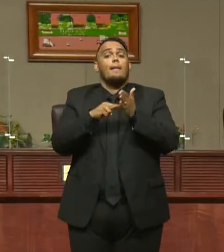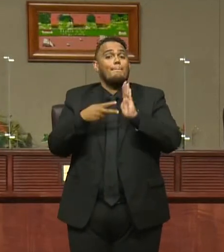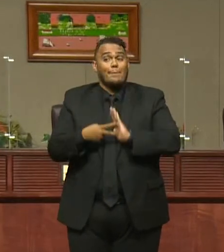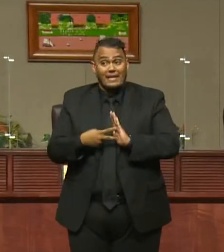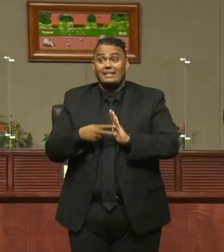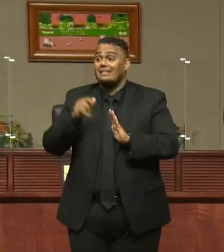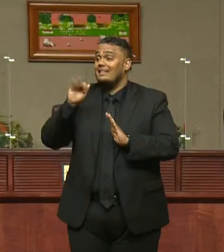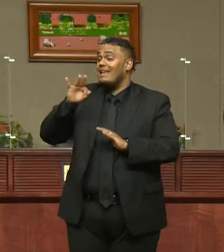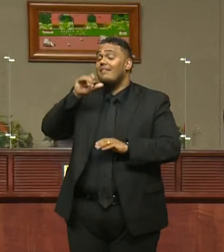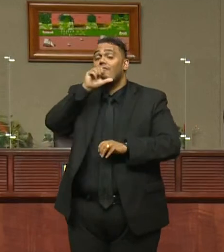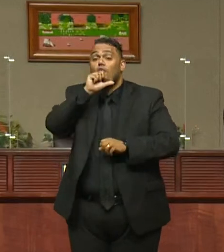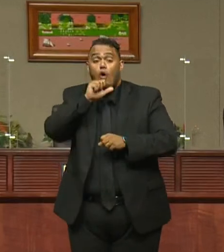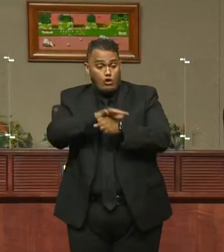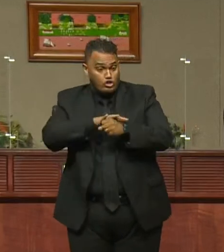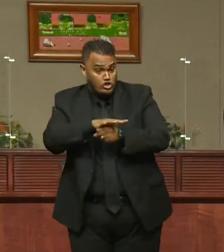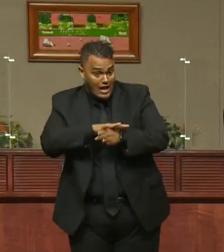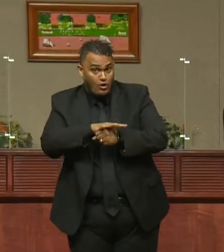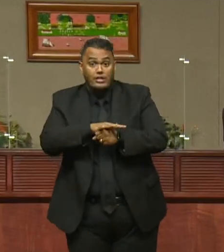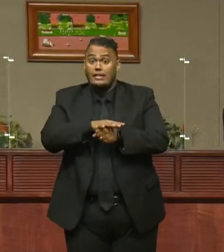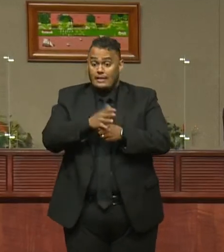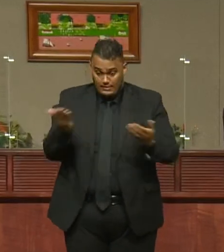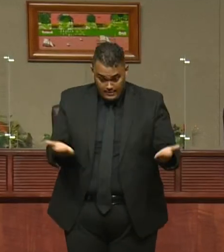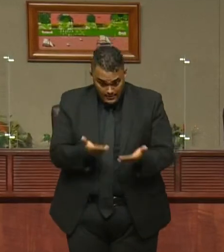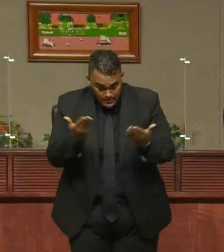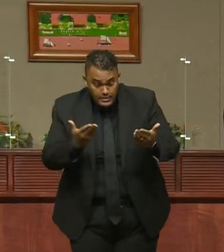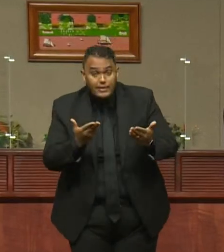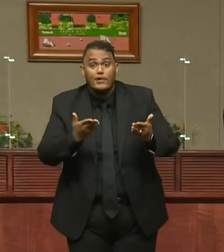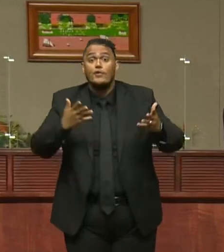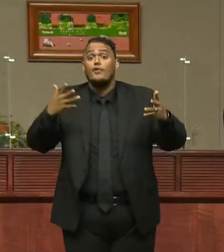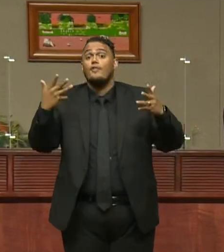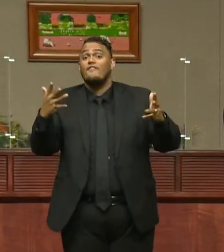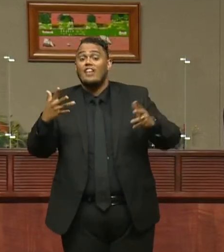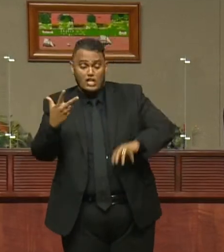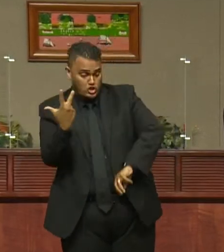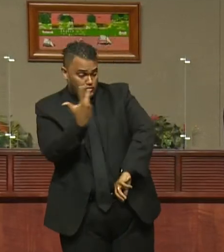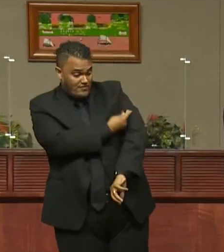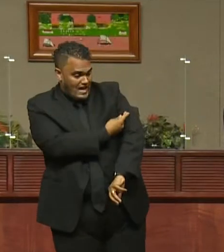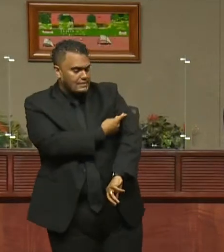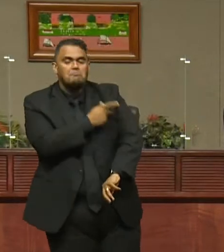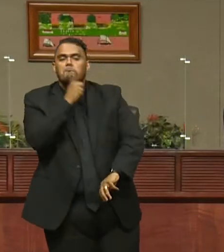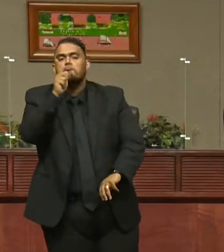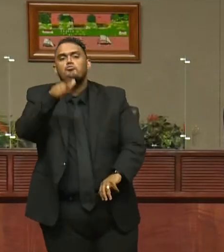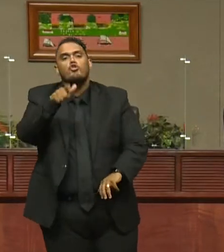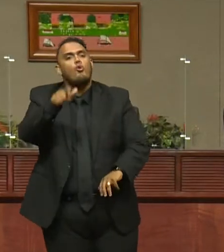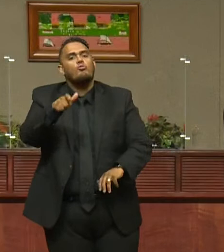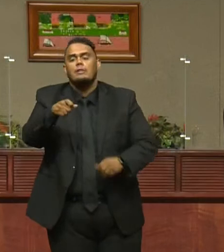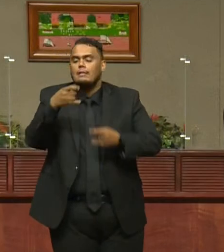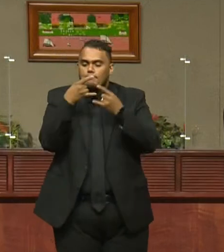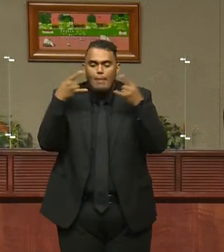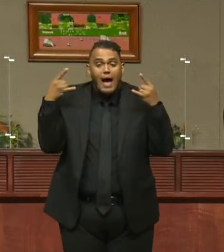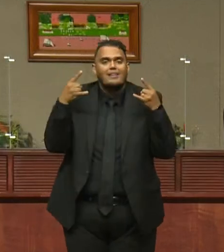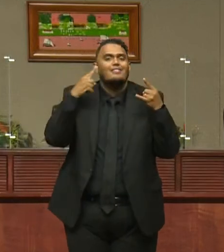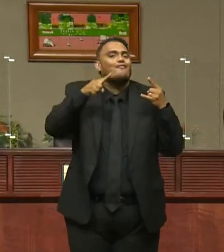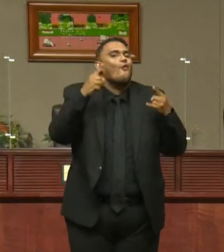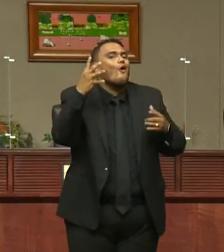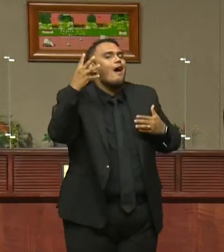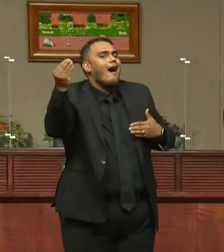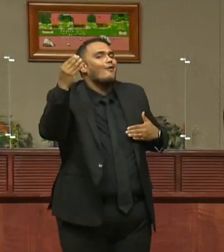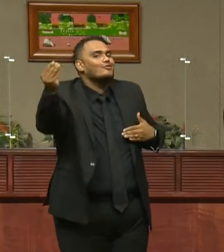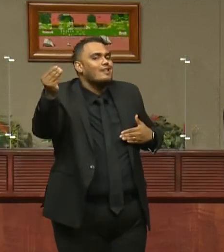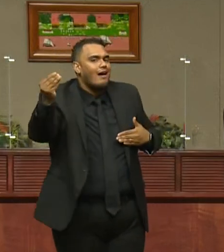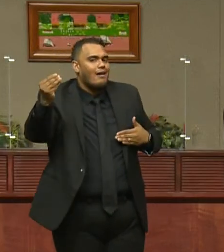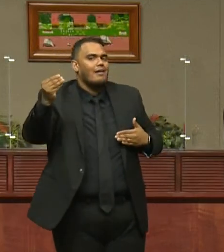facial coverings while outside or outdoors. And we still recommend that